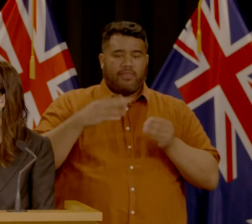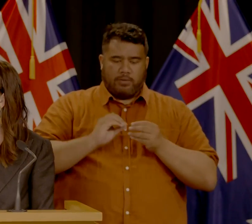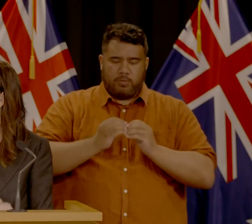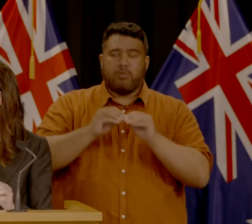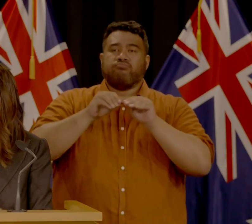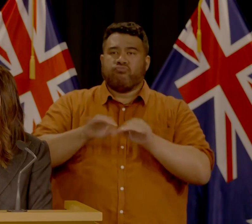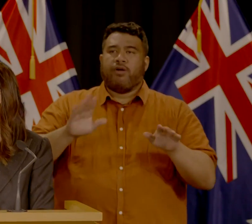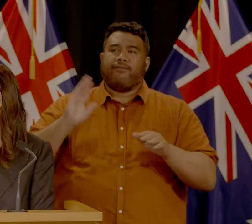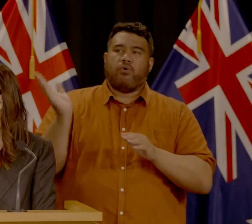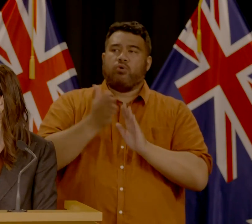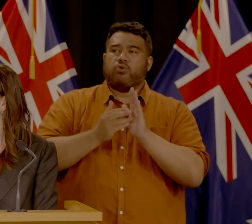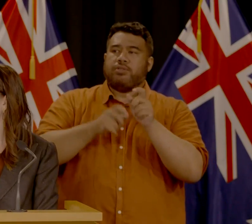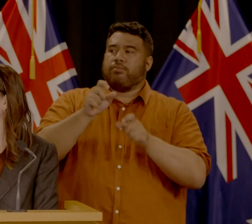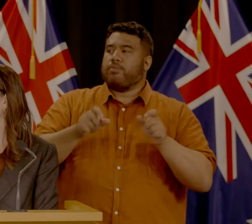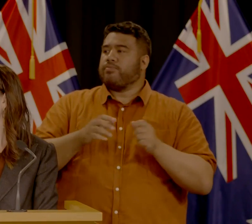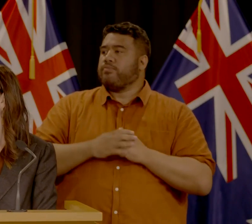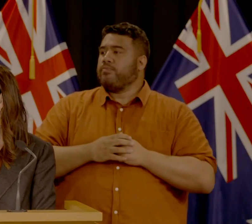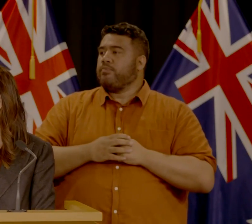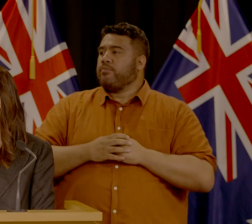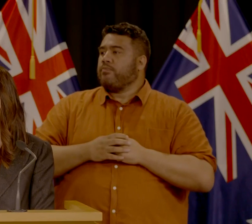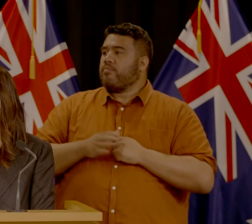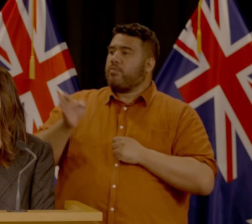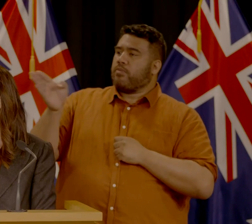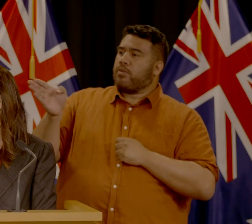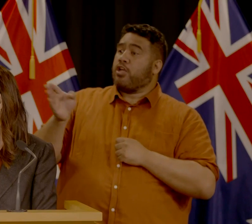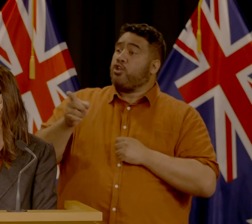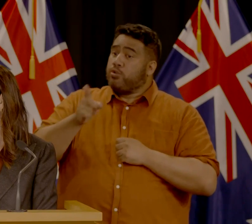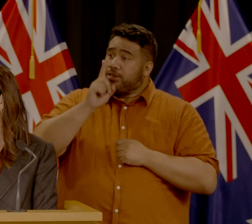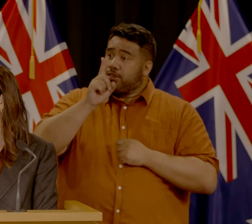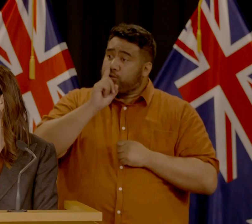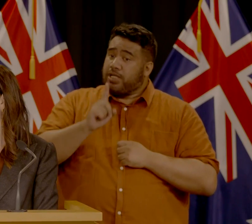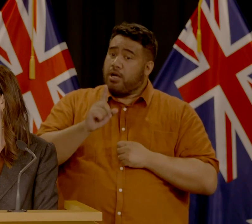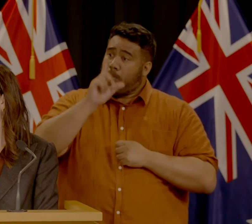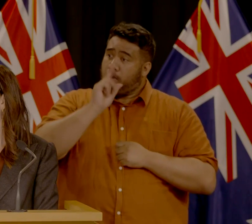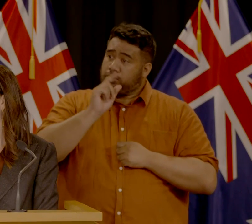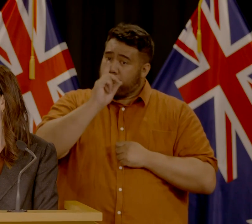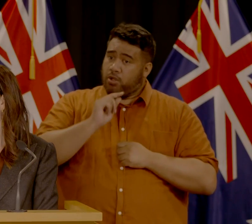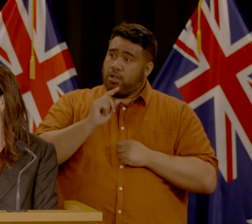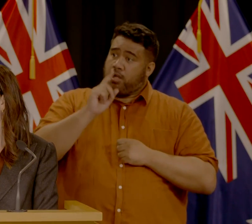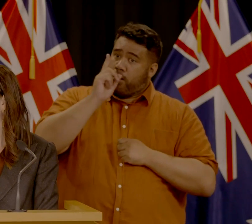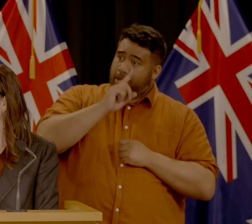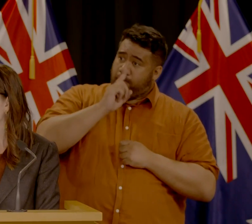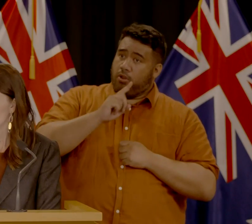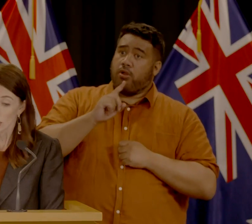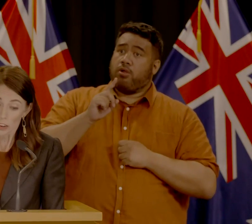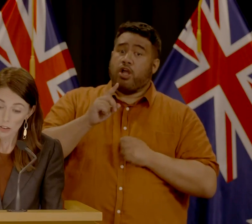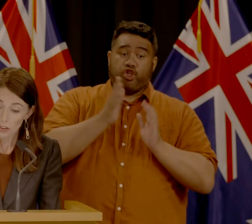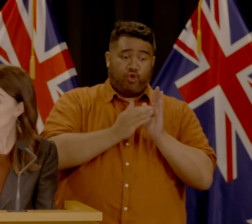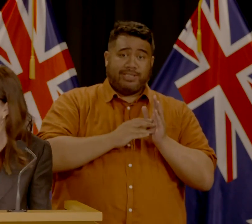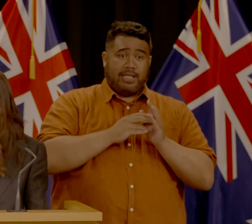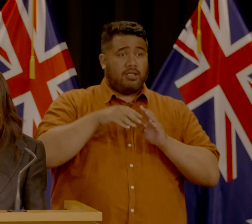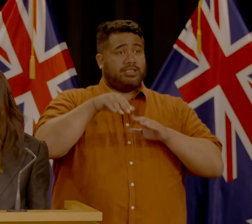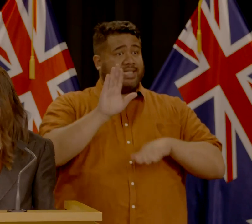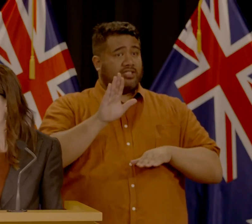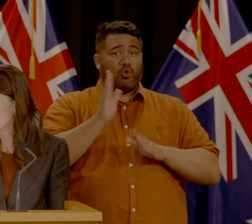So you're not to deport Kiwis, sorry, you're not to deport visitors. What would you do if Kiwi citizens, permanent residents, will you fine them if they don't?